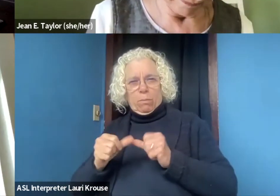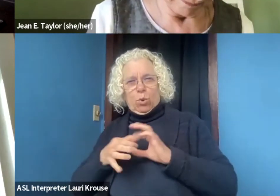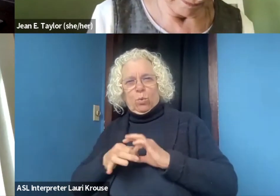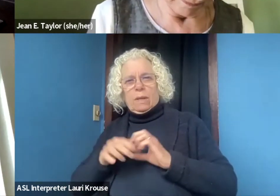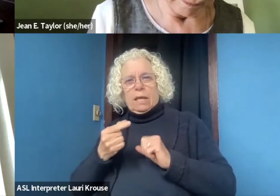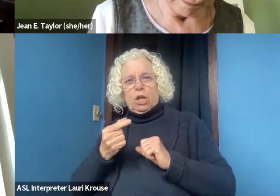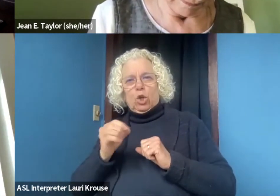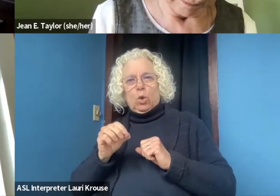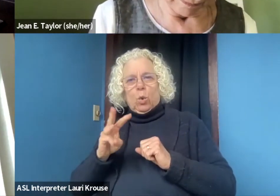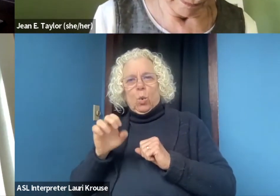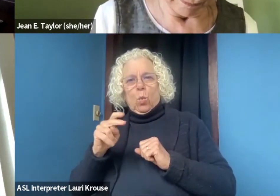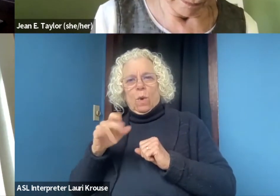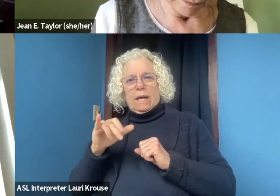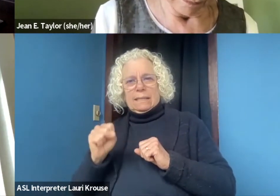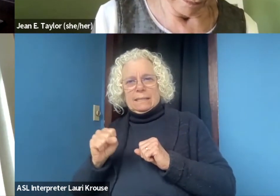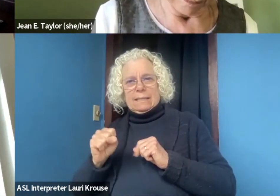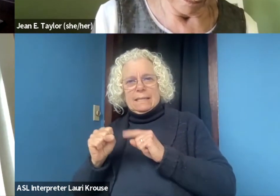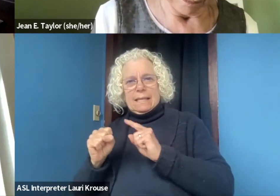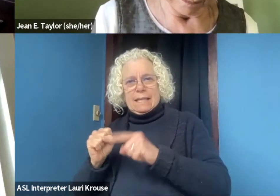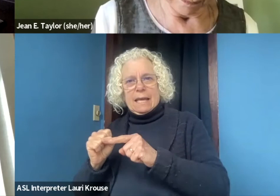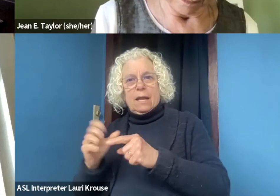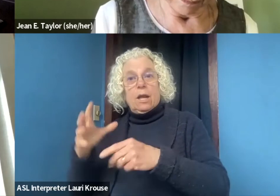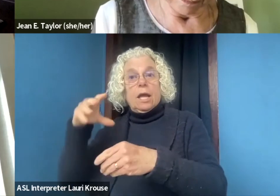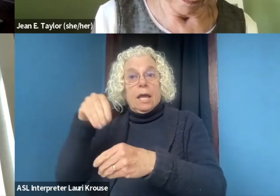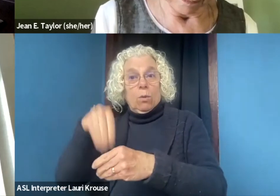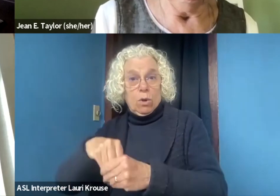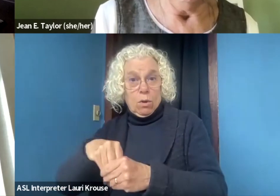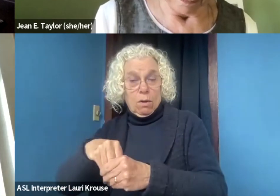were actually the featured performance for the Art of the Blue Line